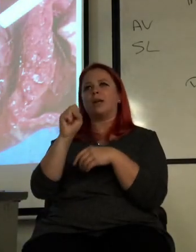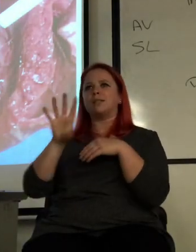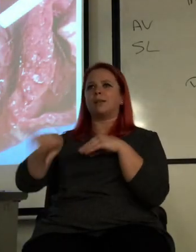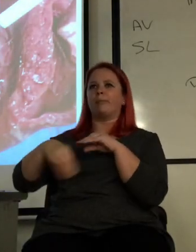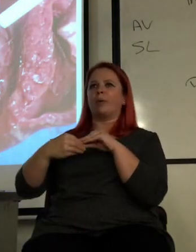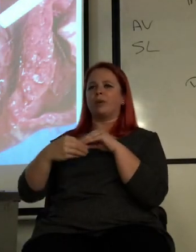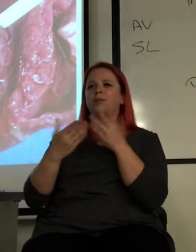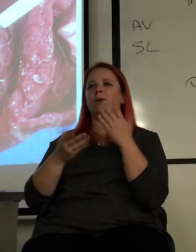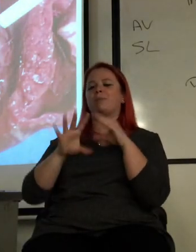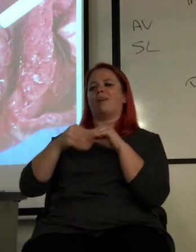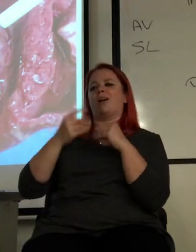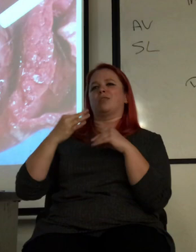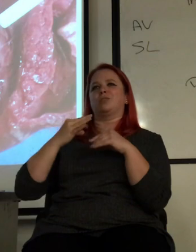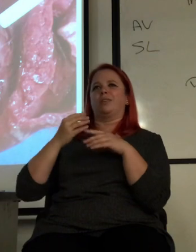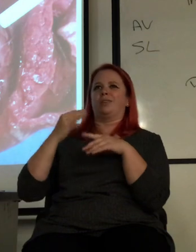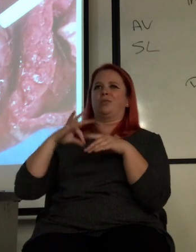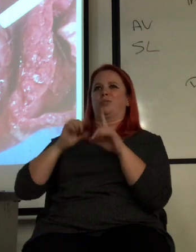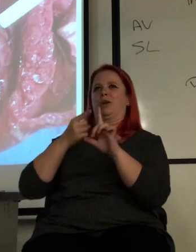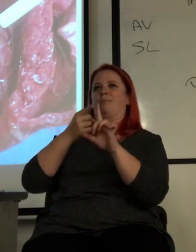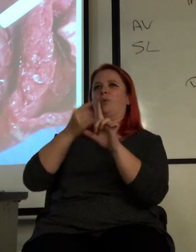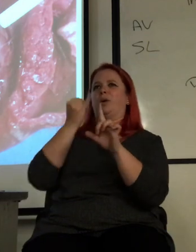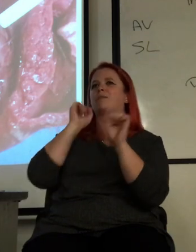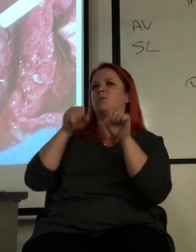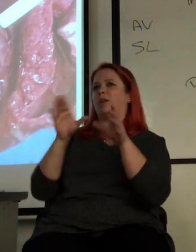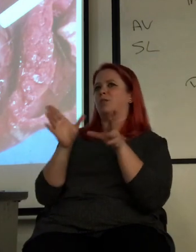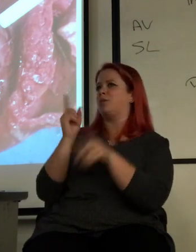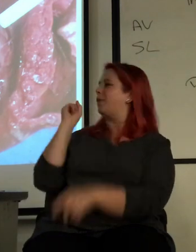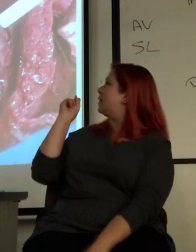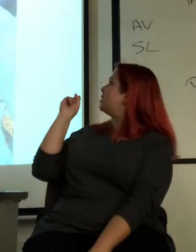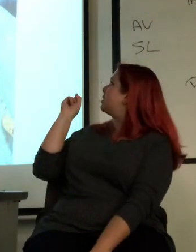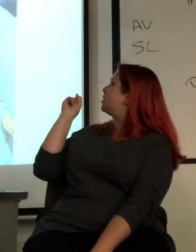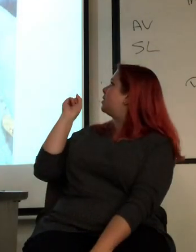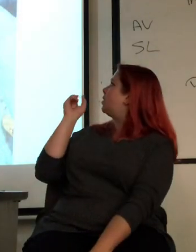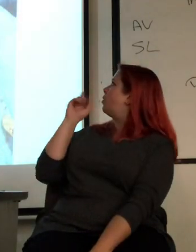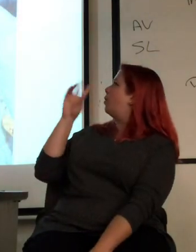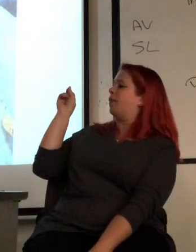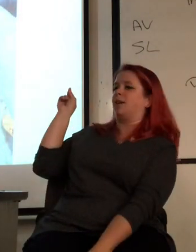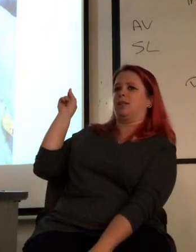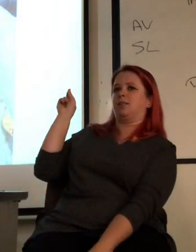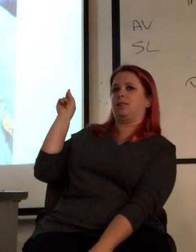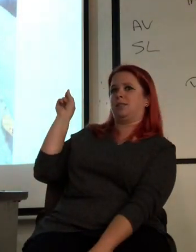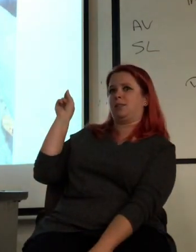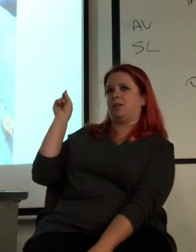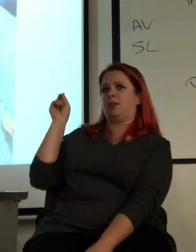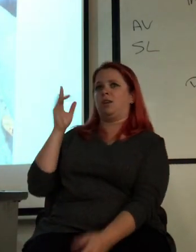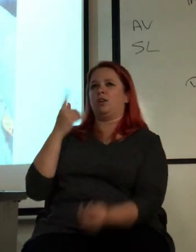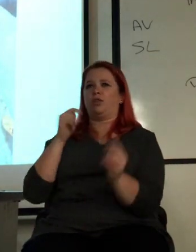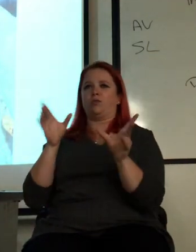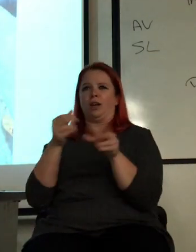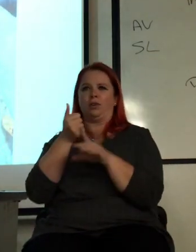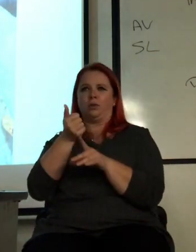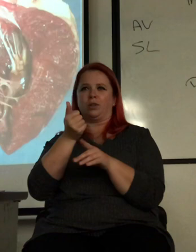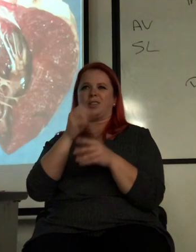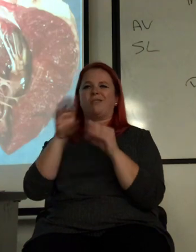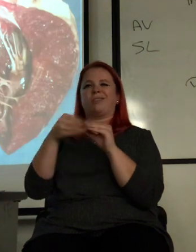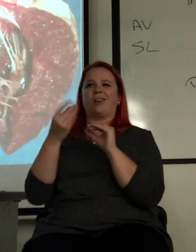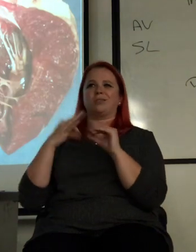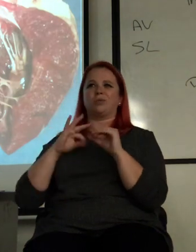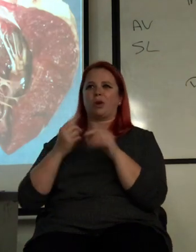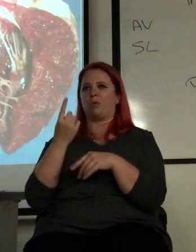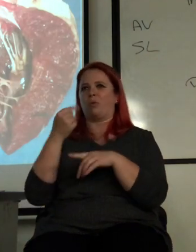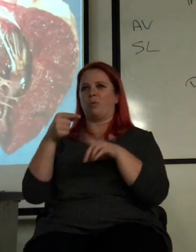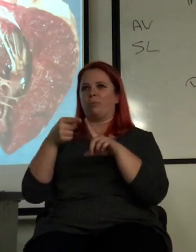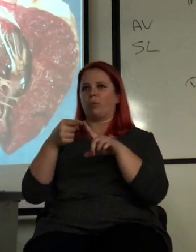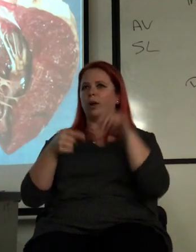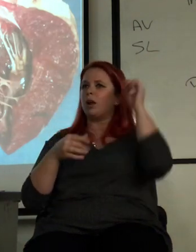like one bonus point if you're able to do this or that. Another thing I haven't taught yet, but I'll have you look